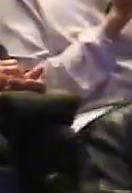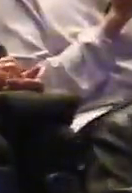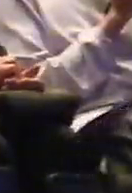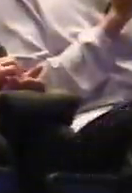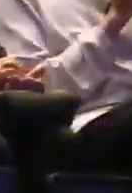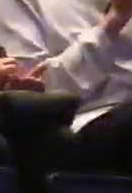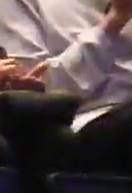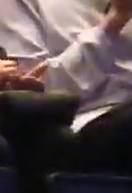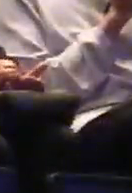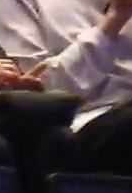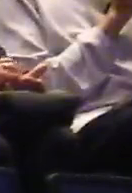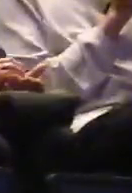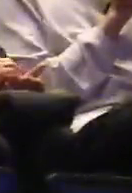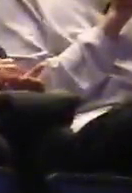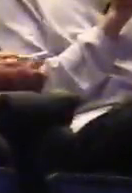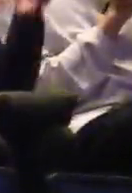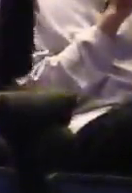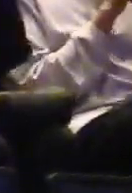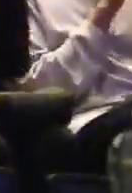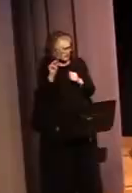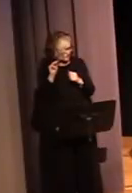Reverend Deborah Hickman.